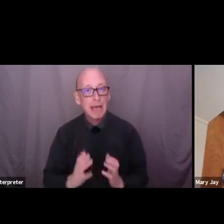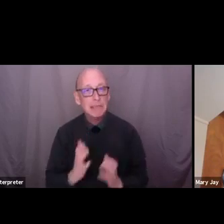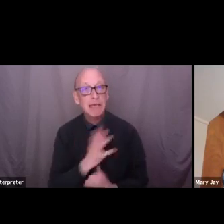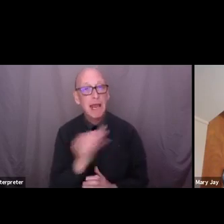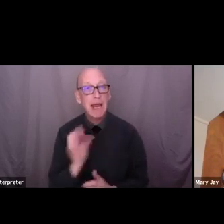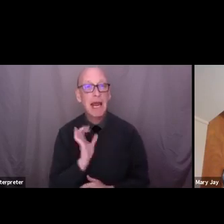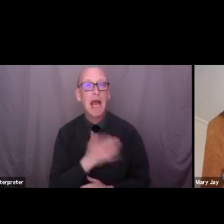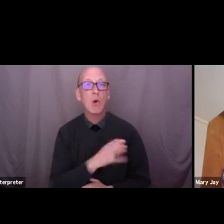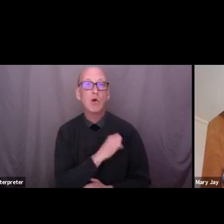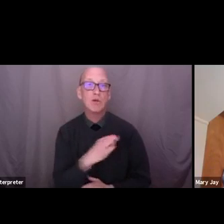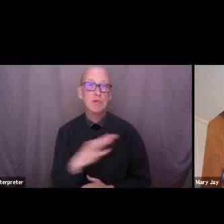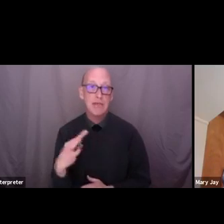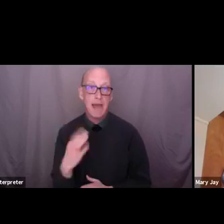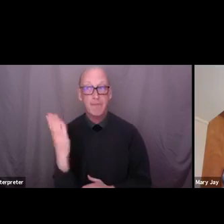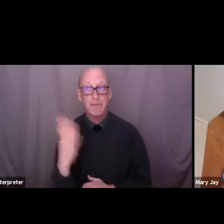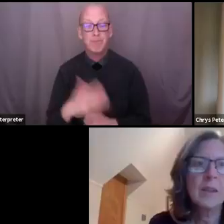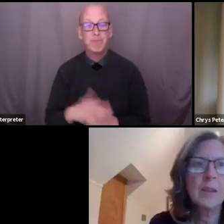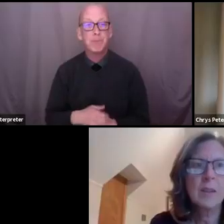our staff.